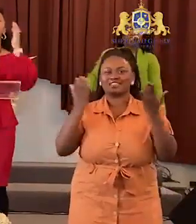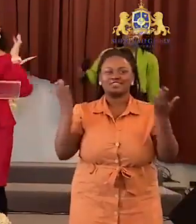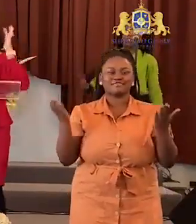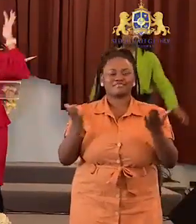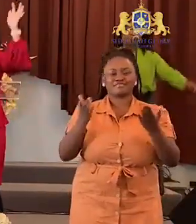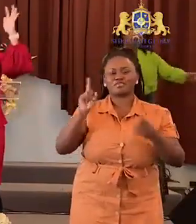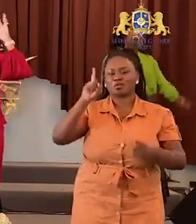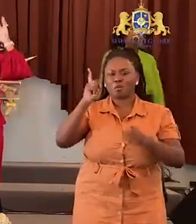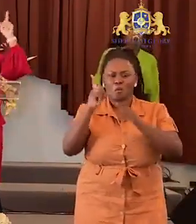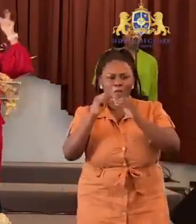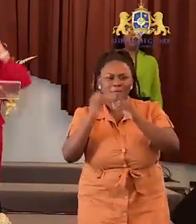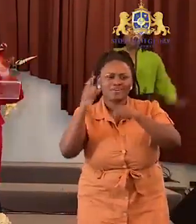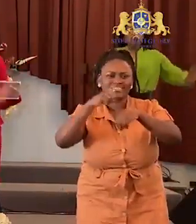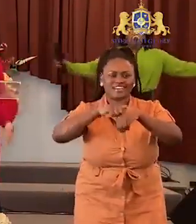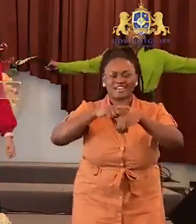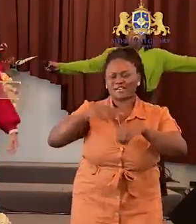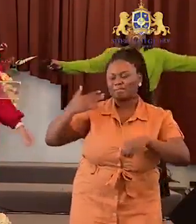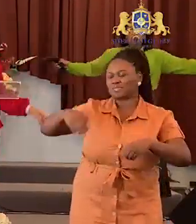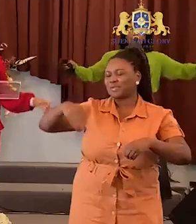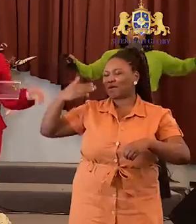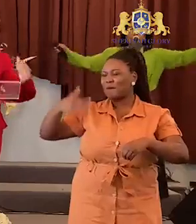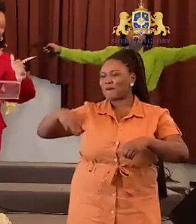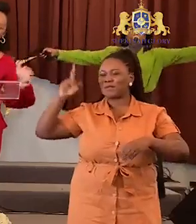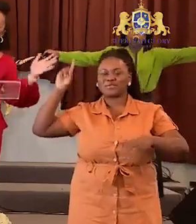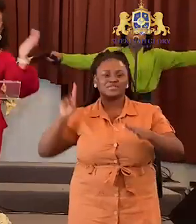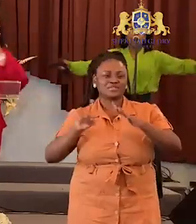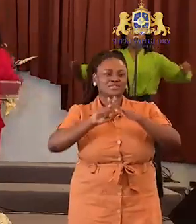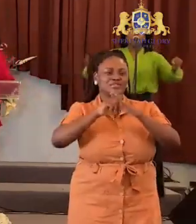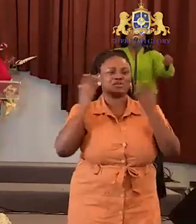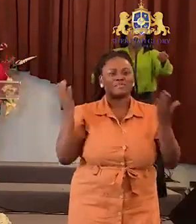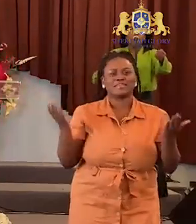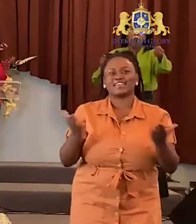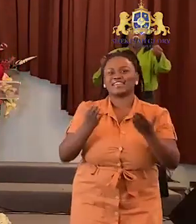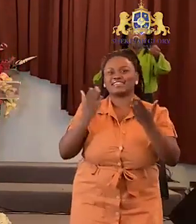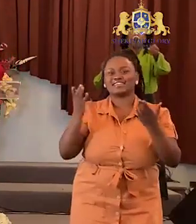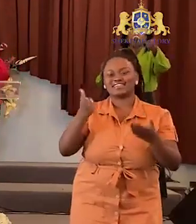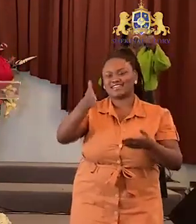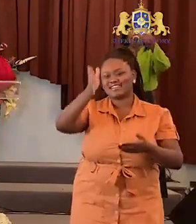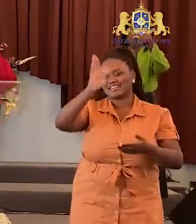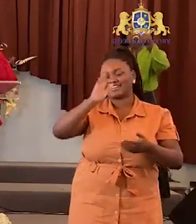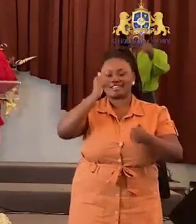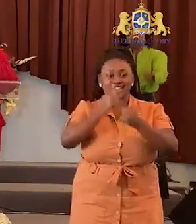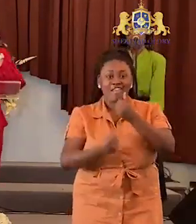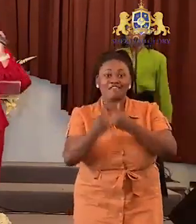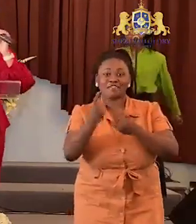Yeah.